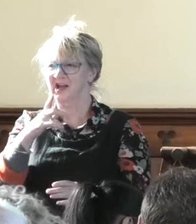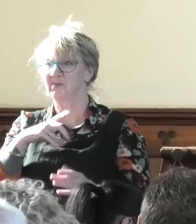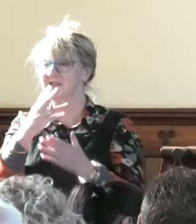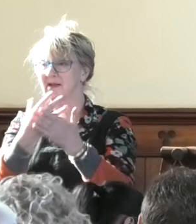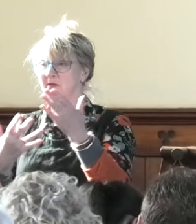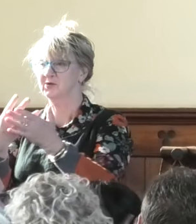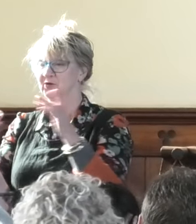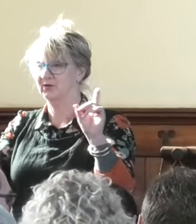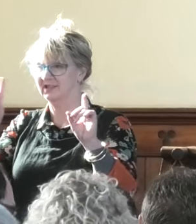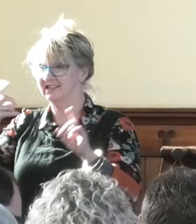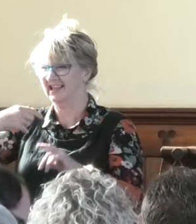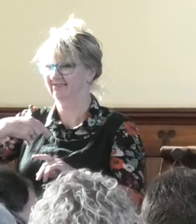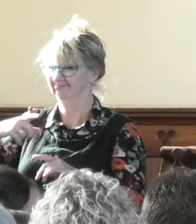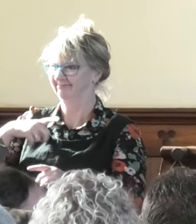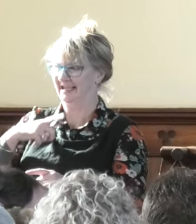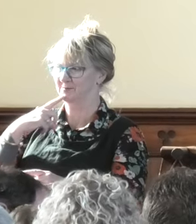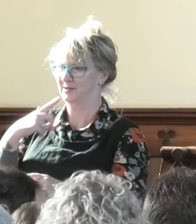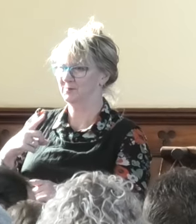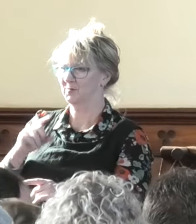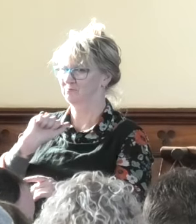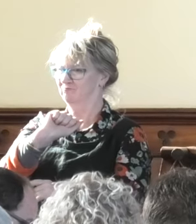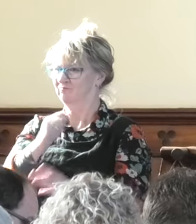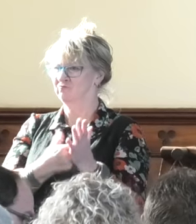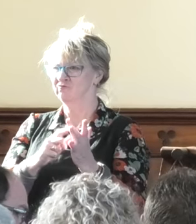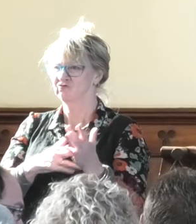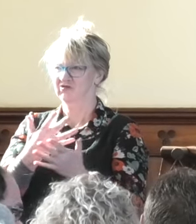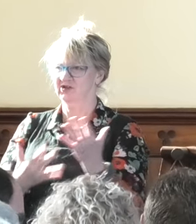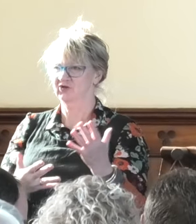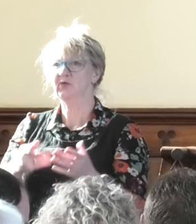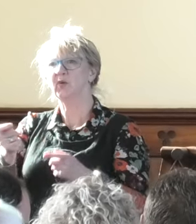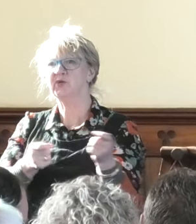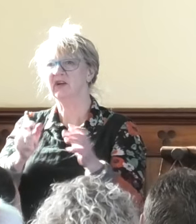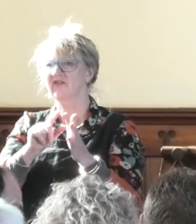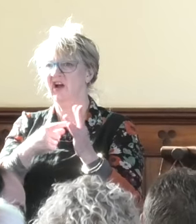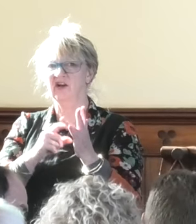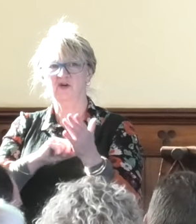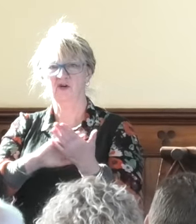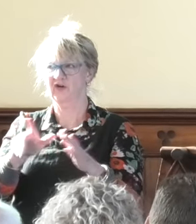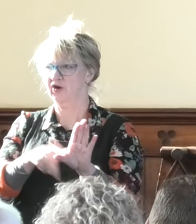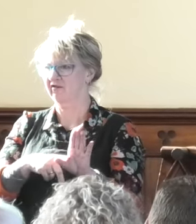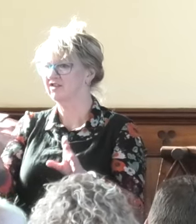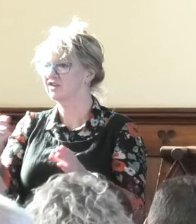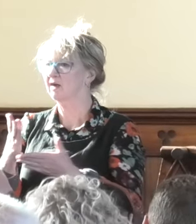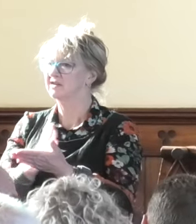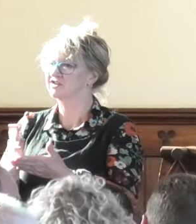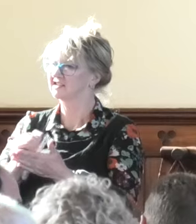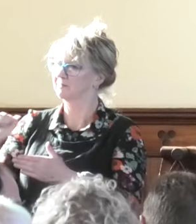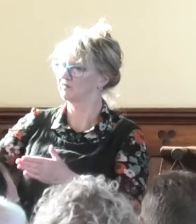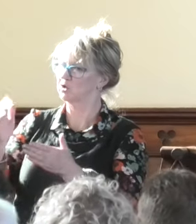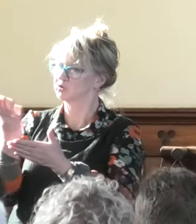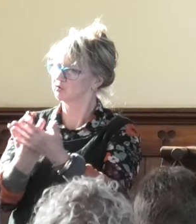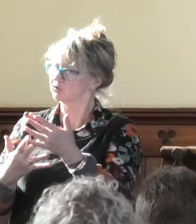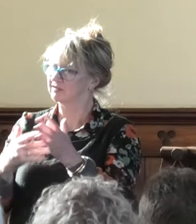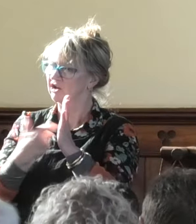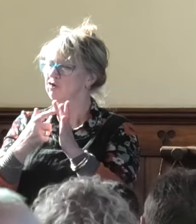that we're going to hear need to be told. And we do want to invite Dorothy Cool to come and share some of those stories,